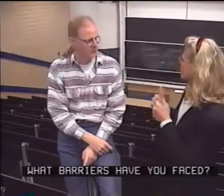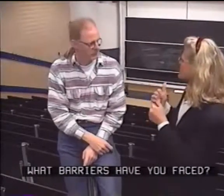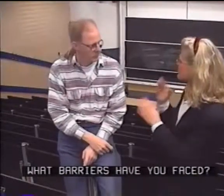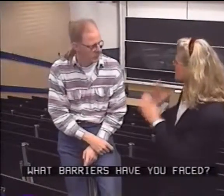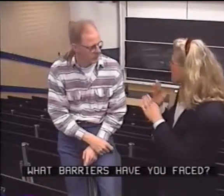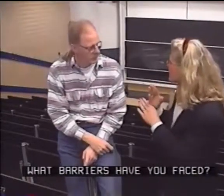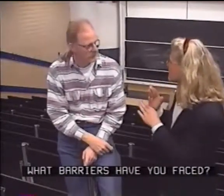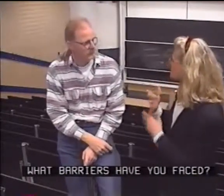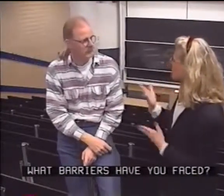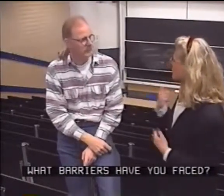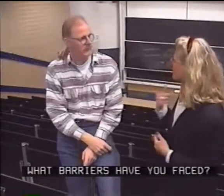you faced?